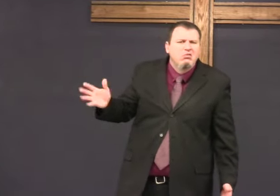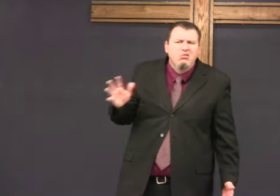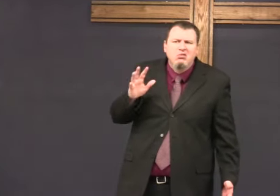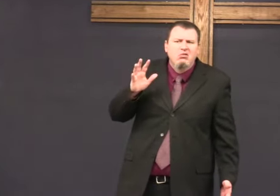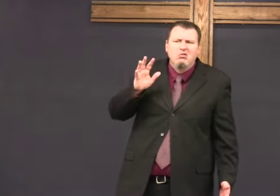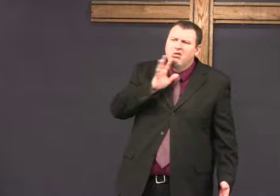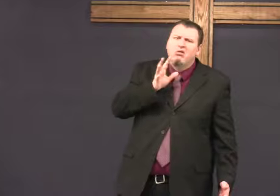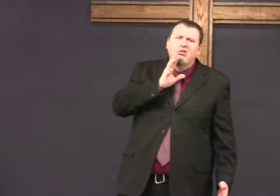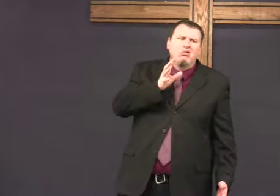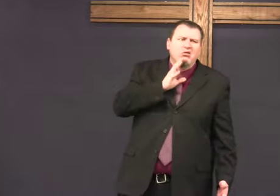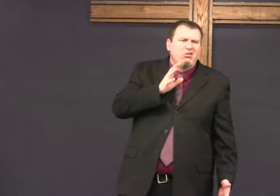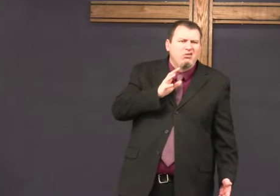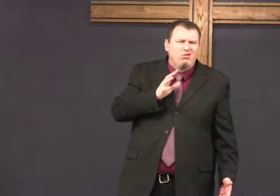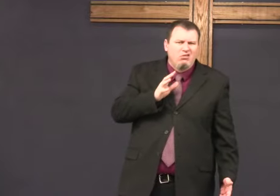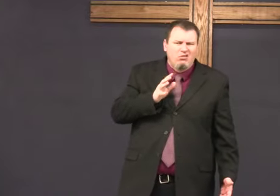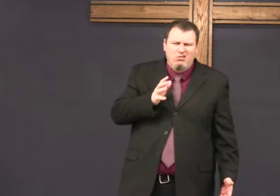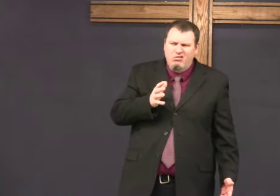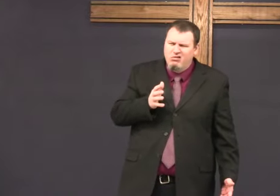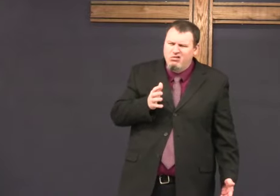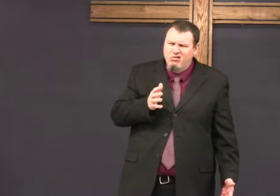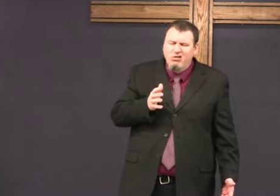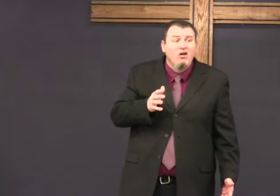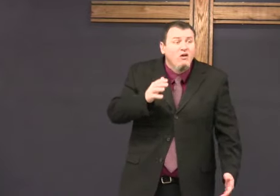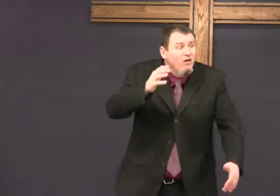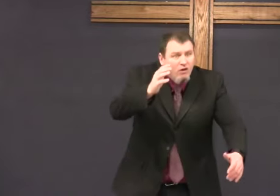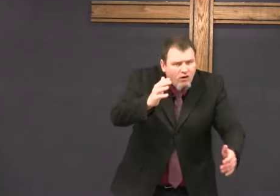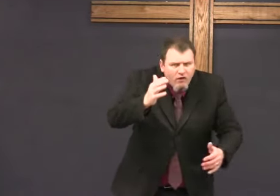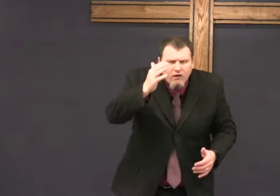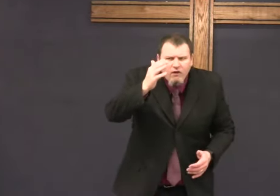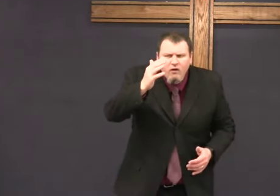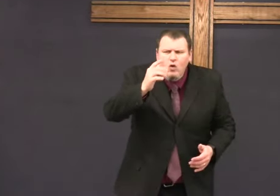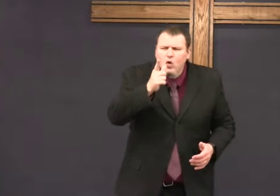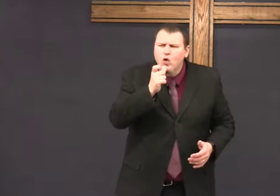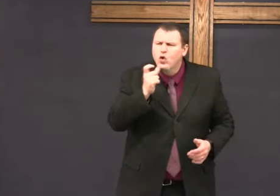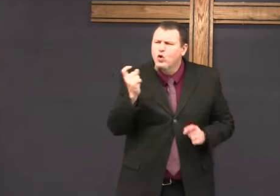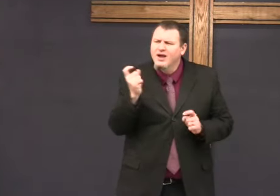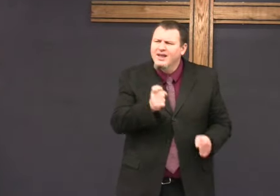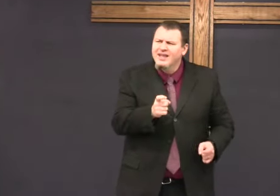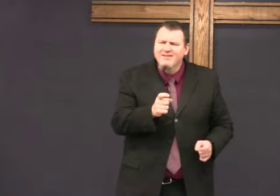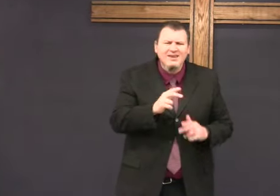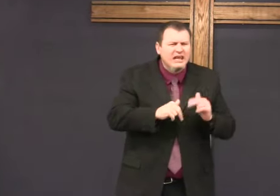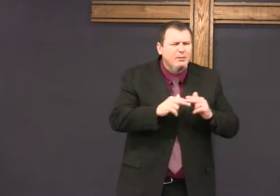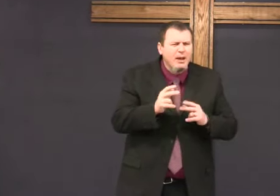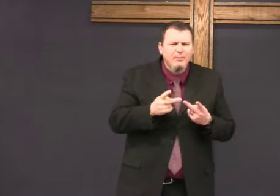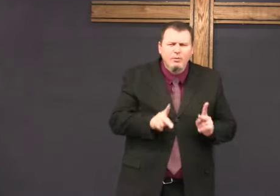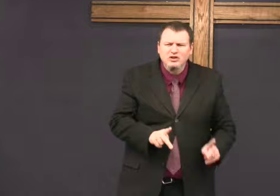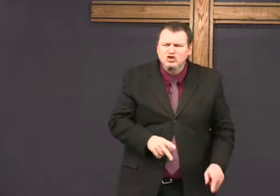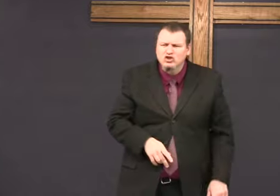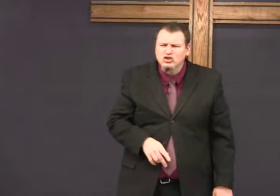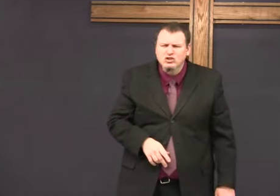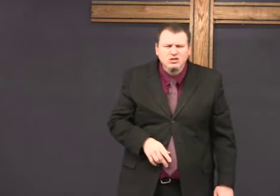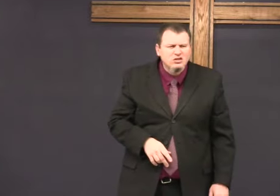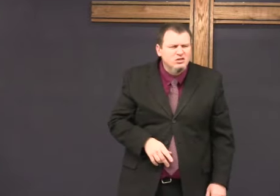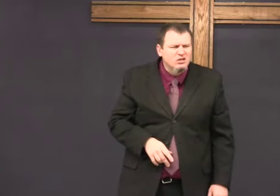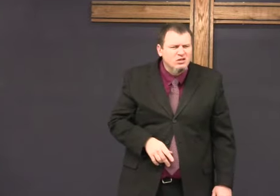No. They're just making this up. They're just, well, who gave